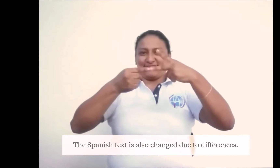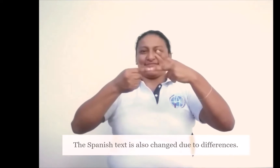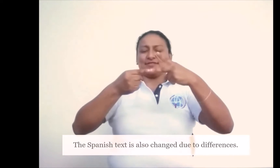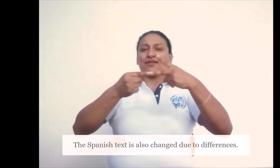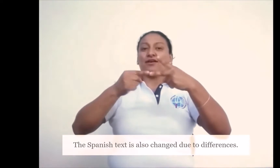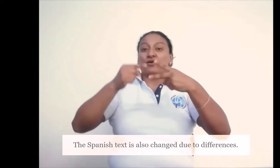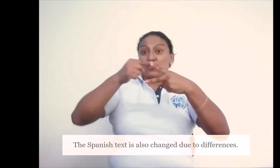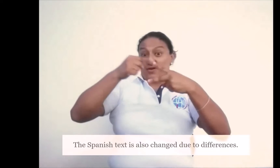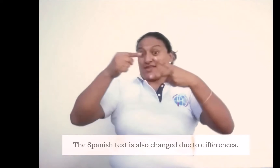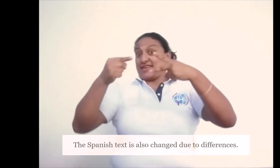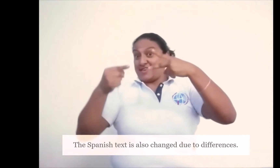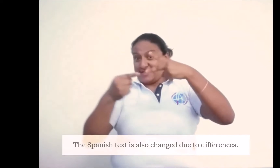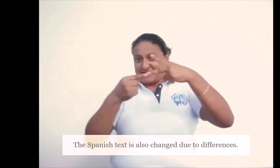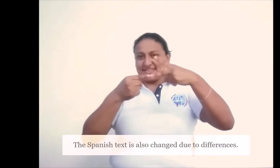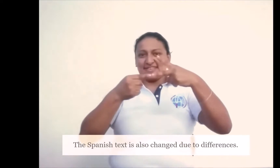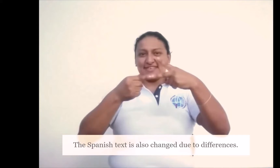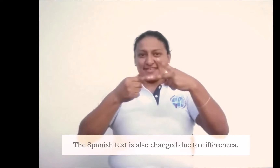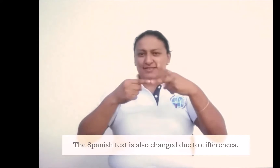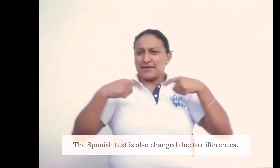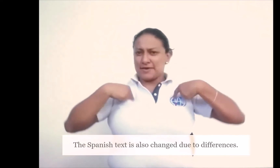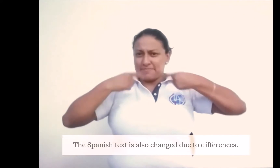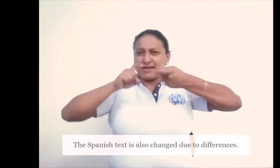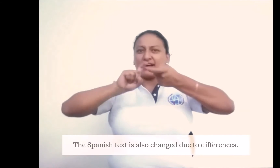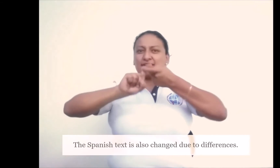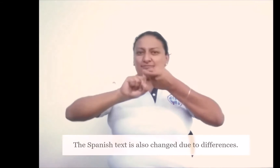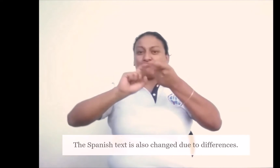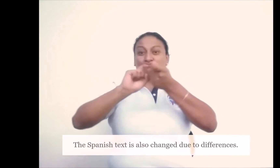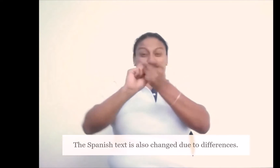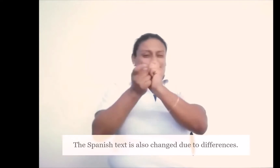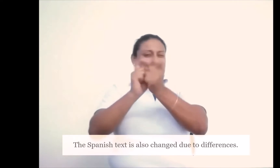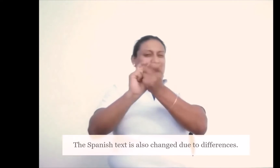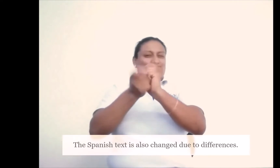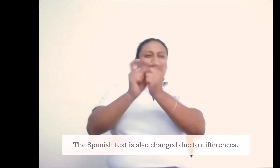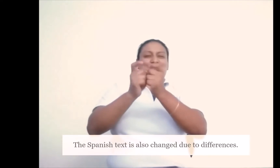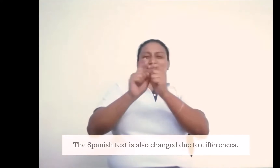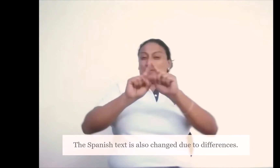text is also changed due to differences.